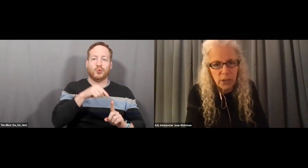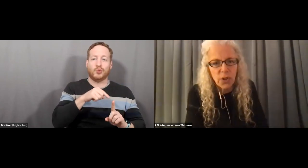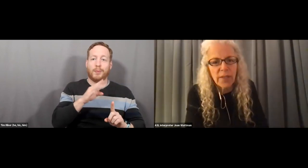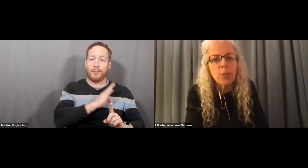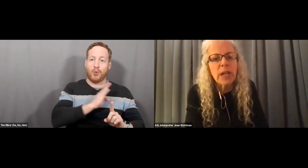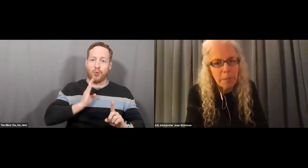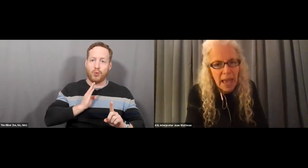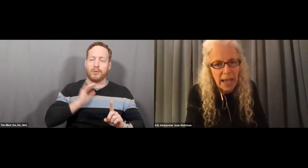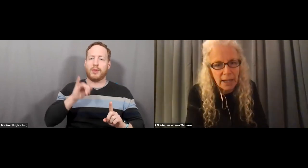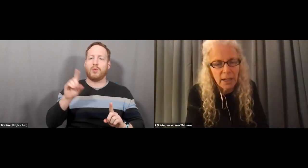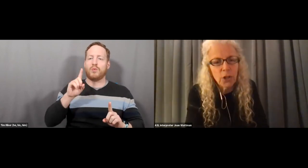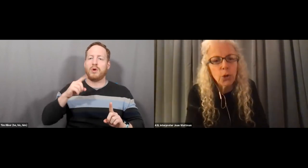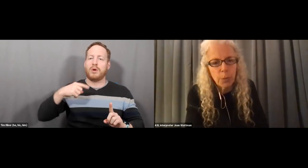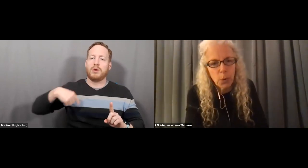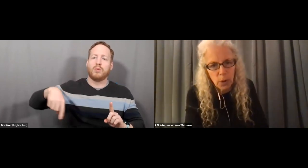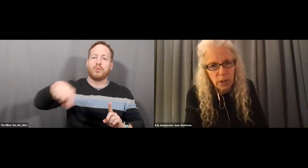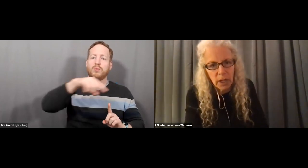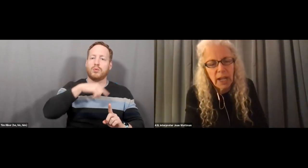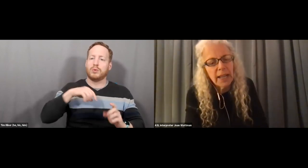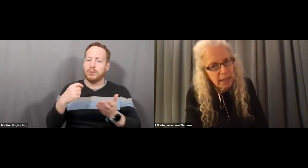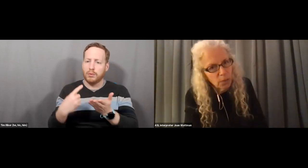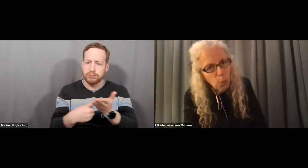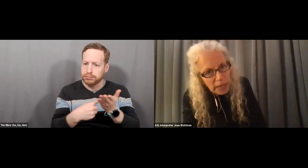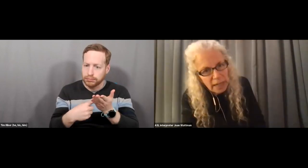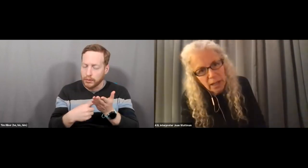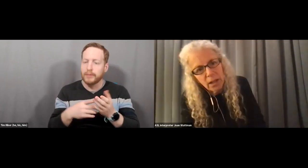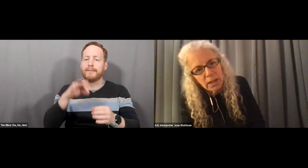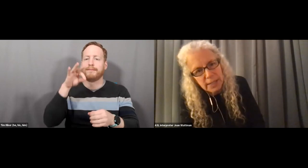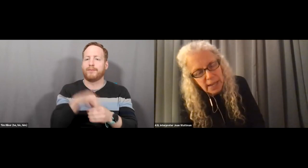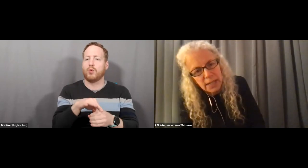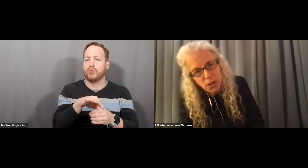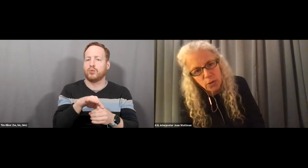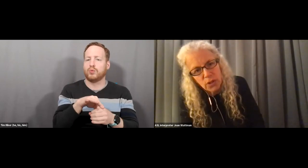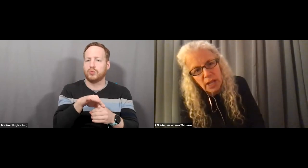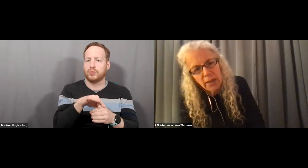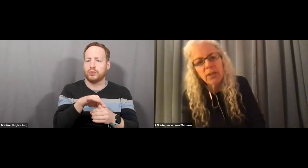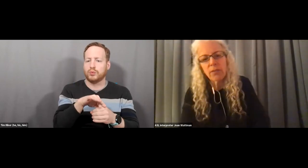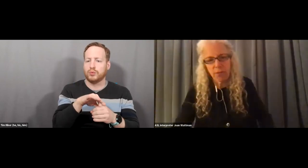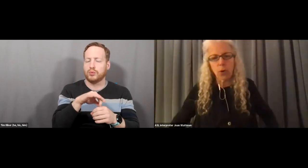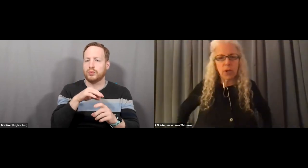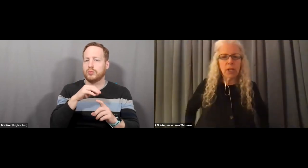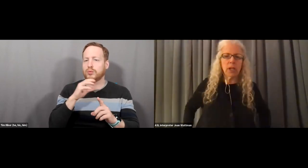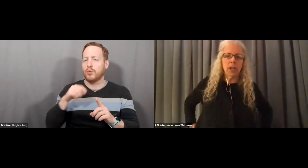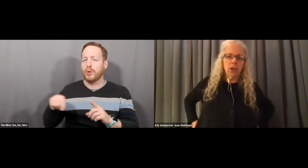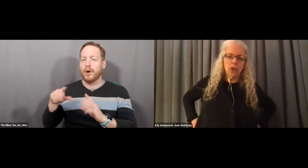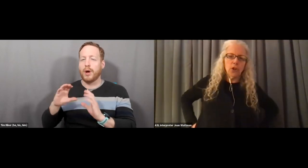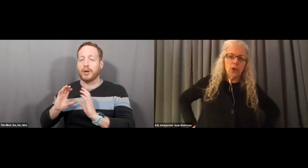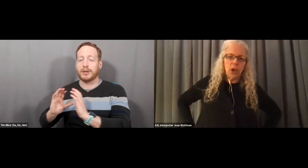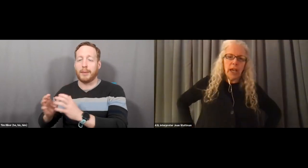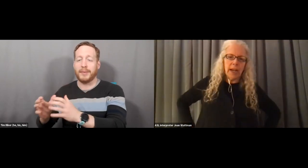they have to bring it back to the board. And then we discuss those and vote. And I'm